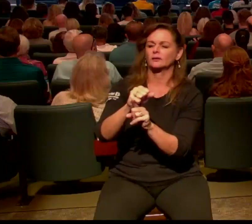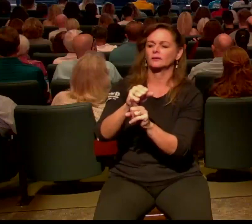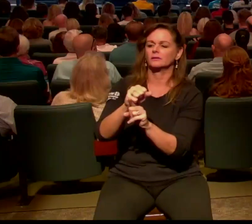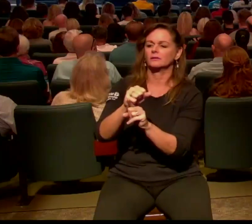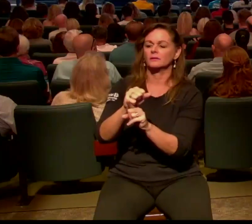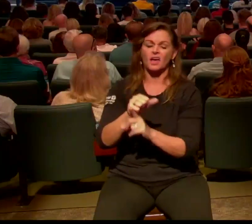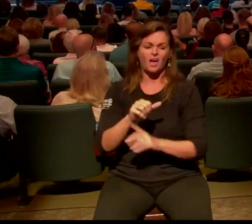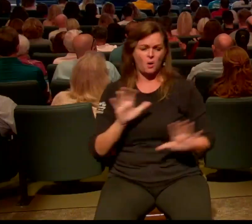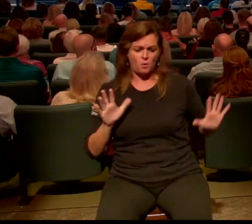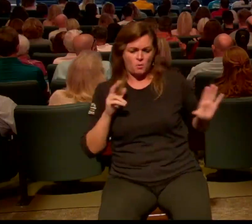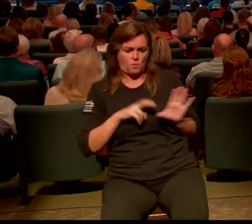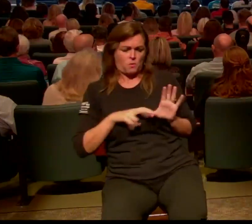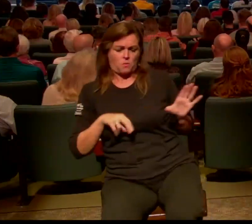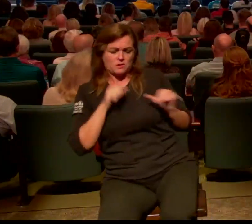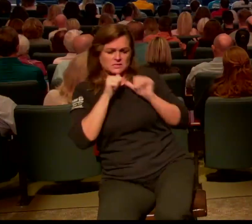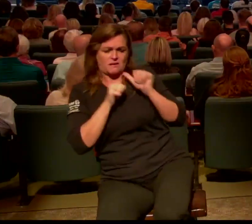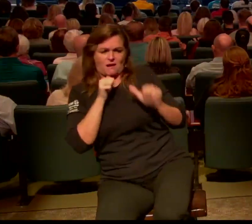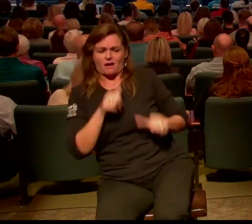lie about you,